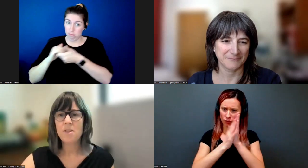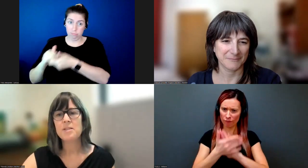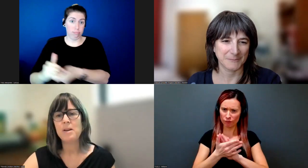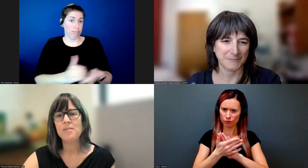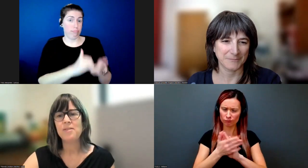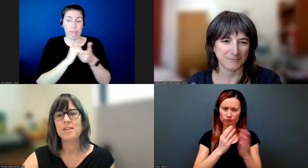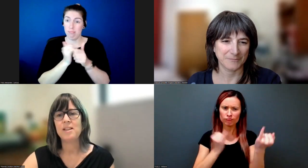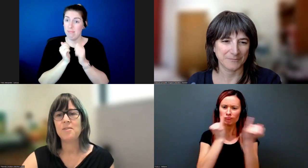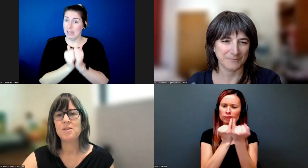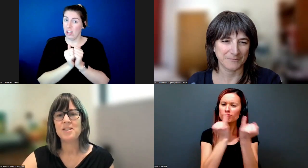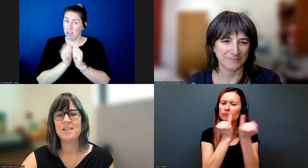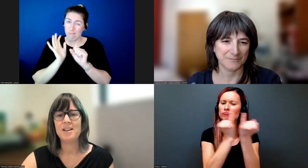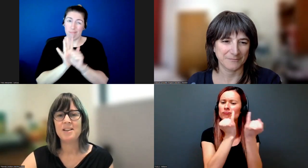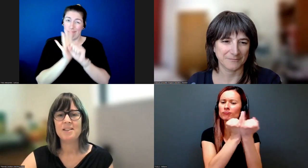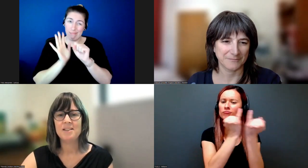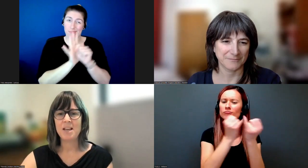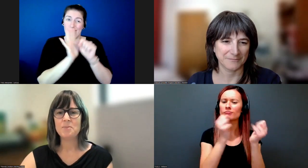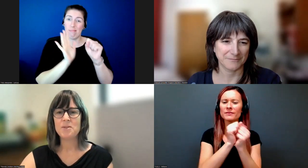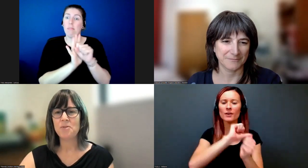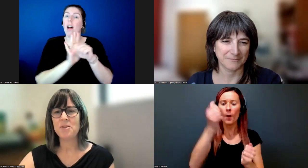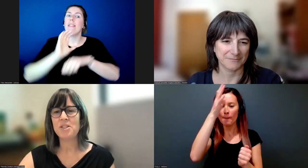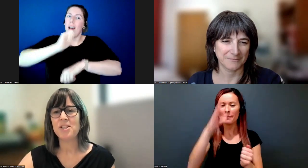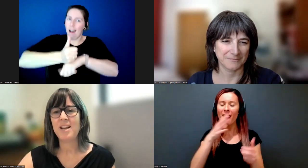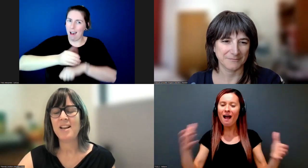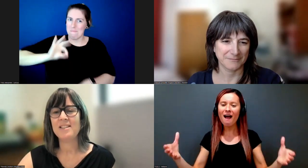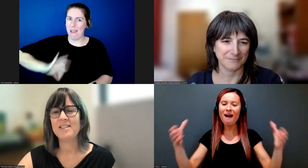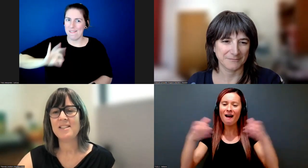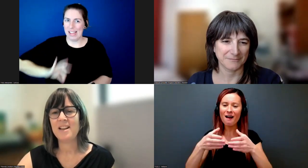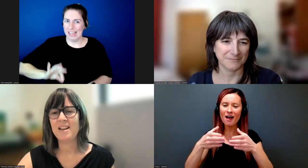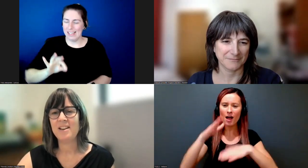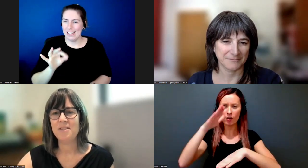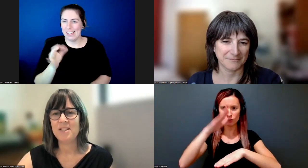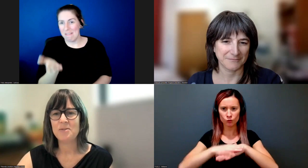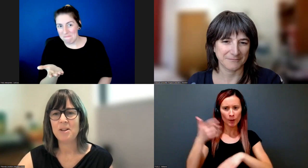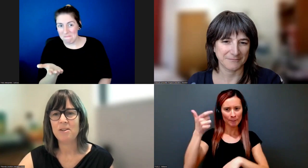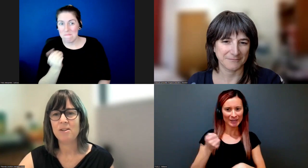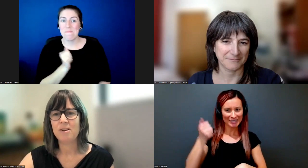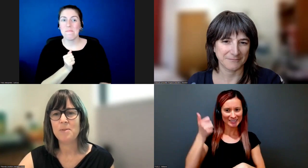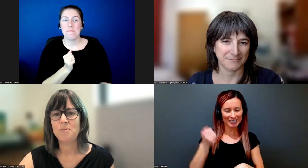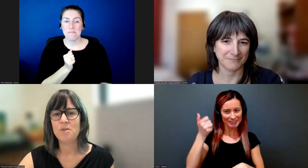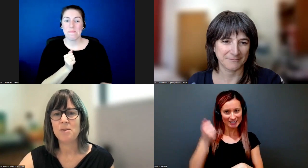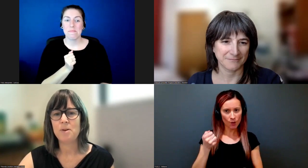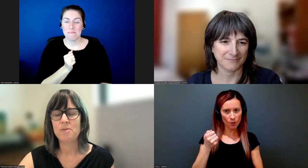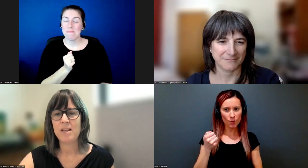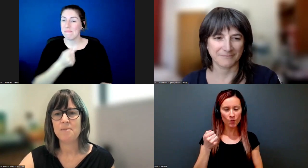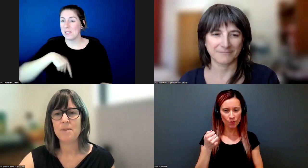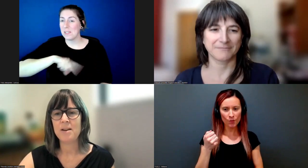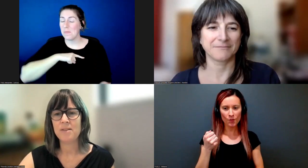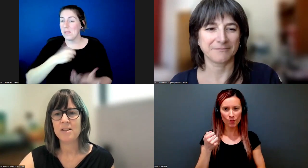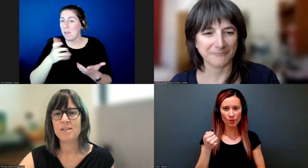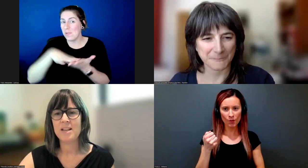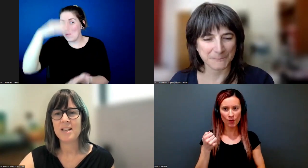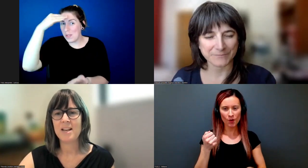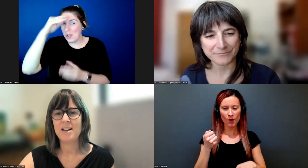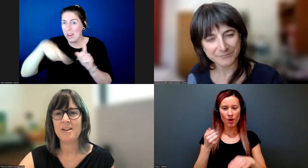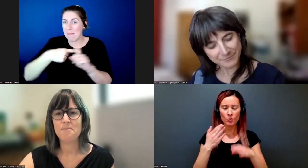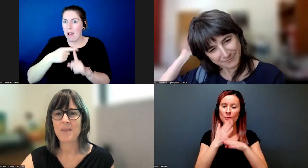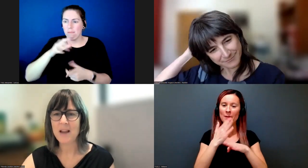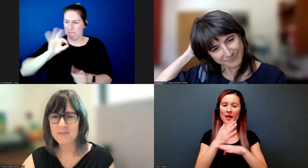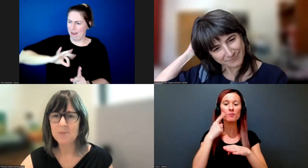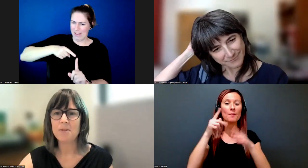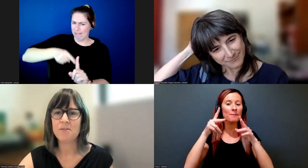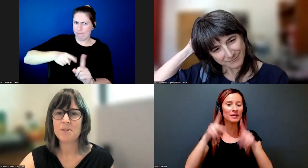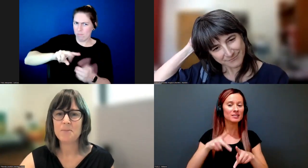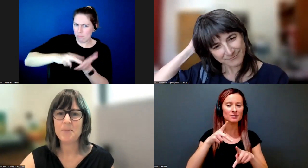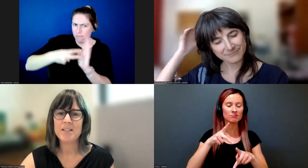for this benefit that was came to fruition, and we just want to learn a bit more about what that benefit looks like